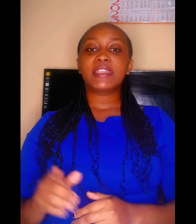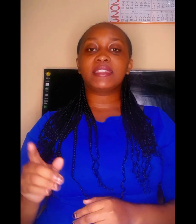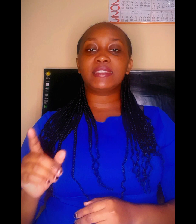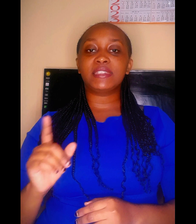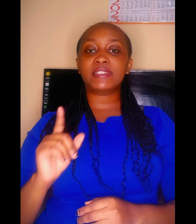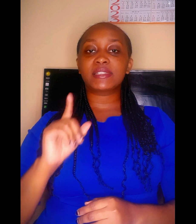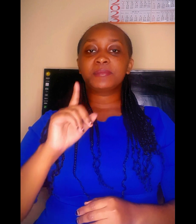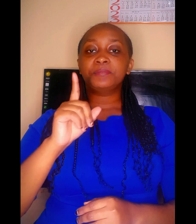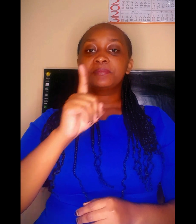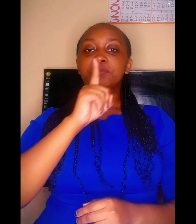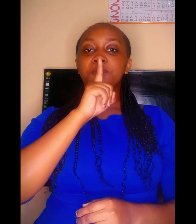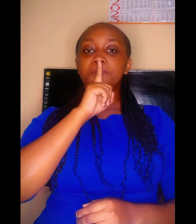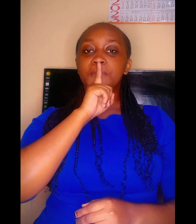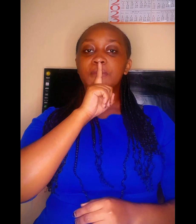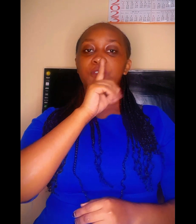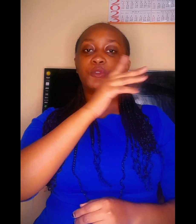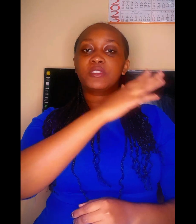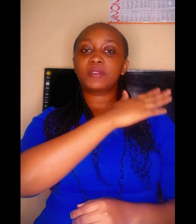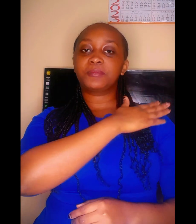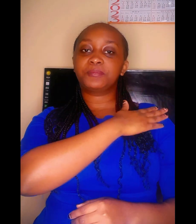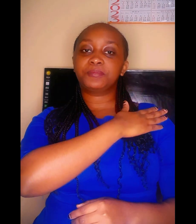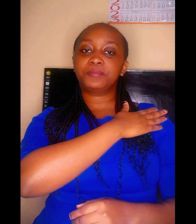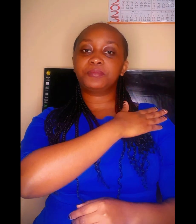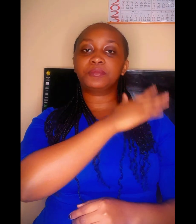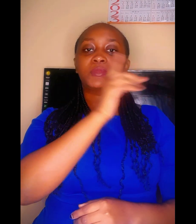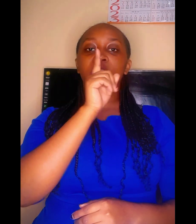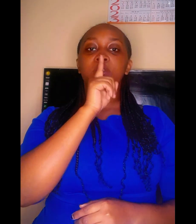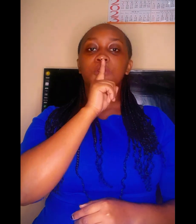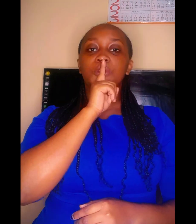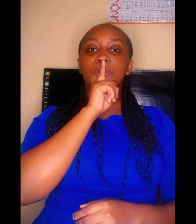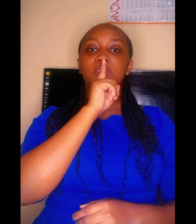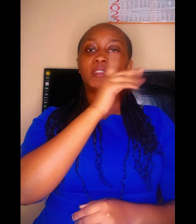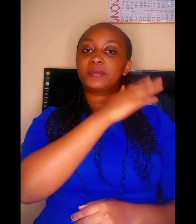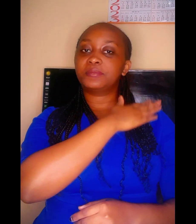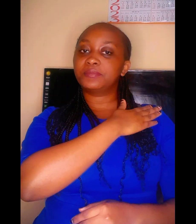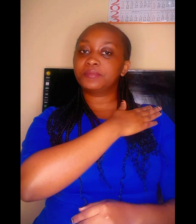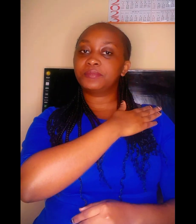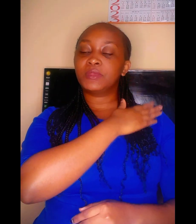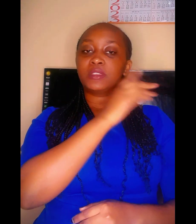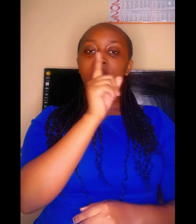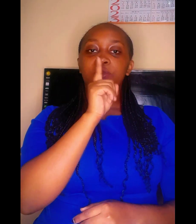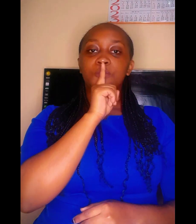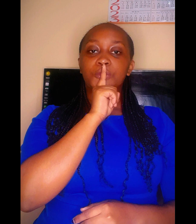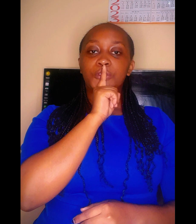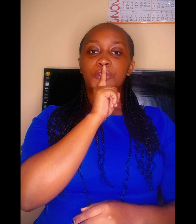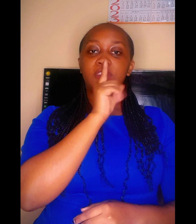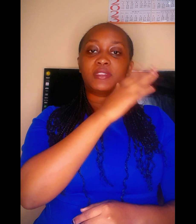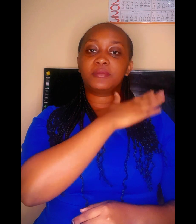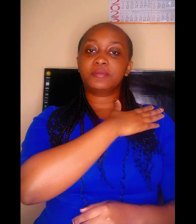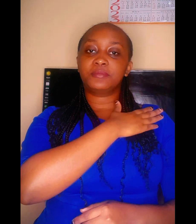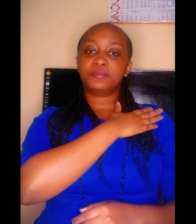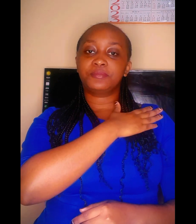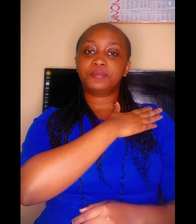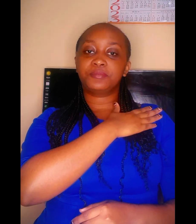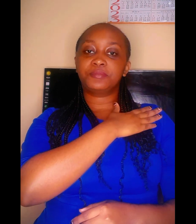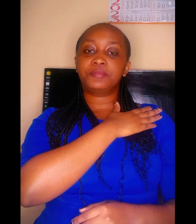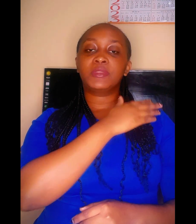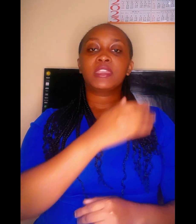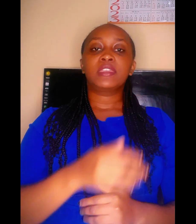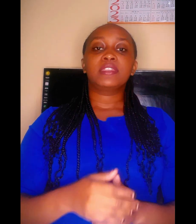that is Ruth, Ruth, Ruth. Then